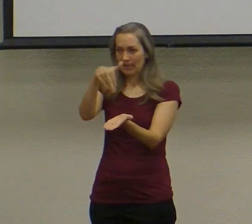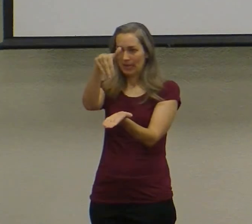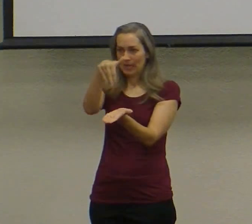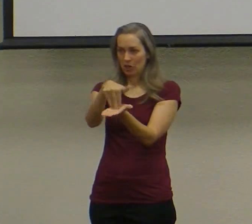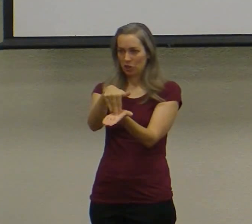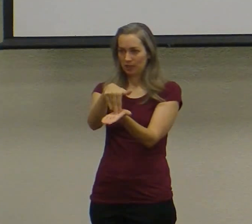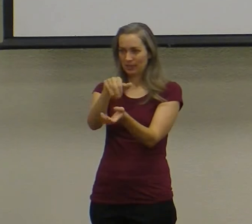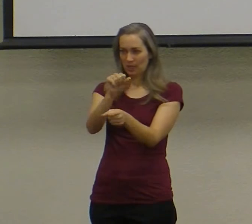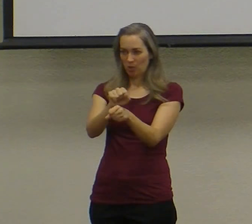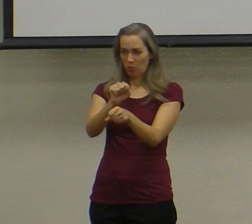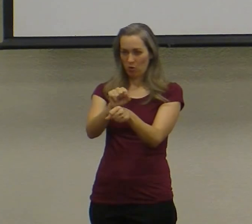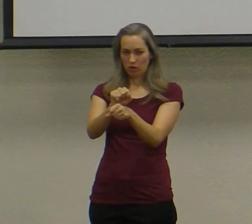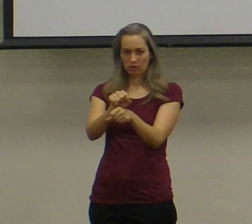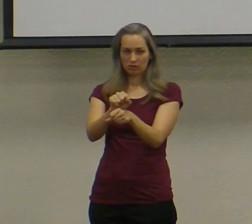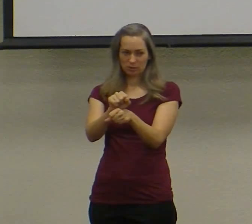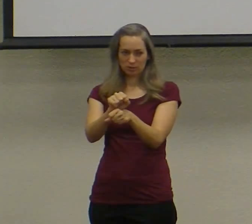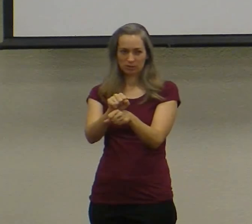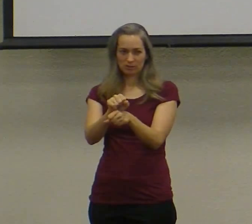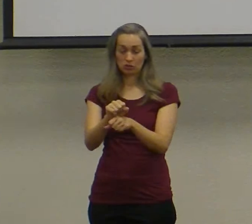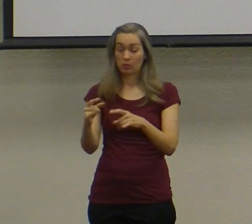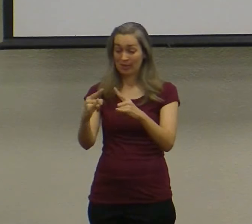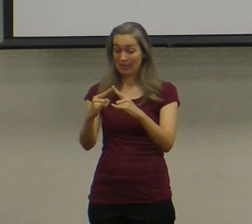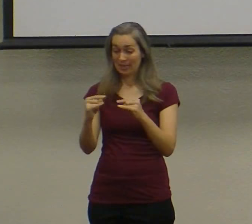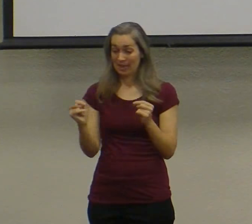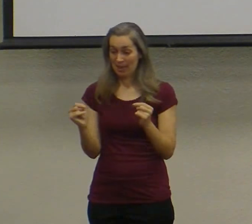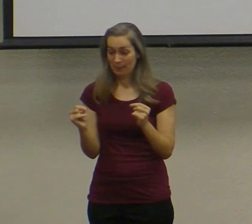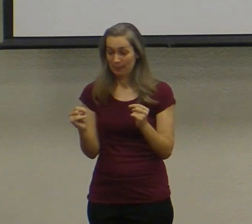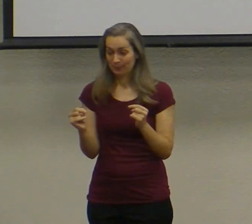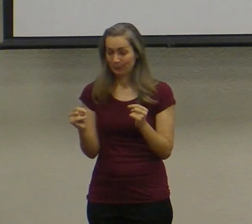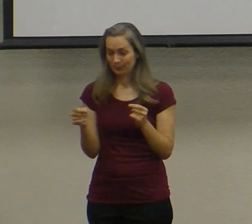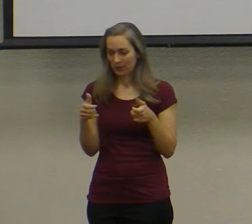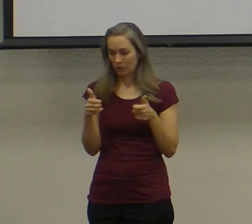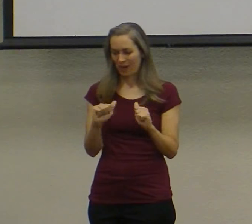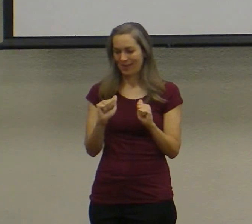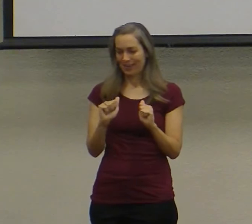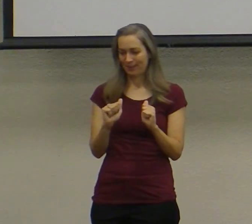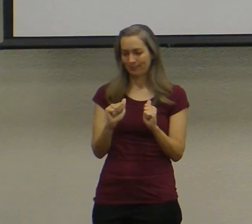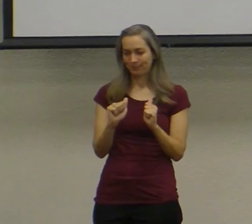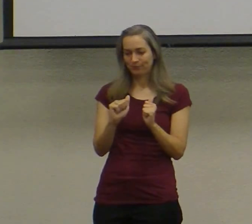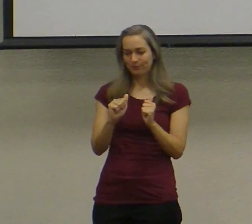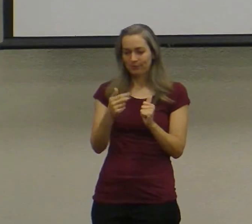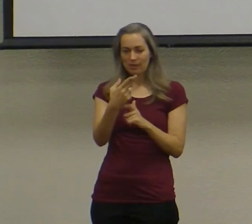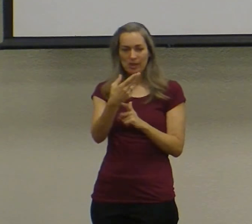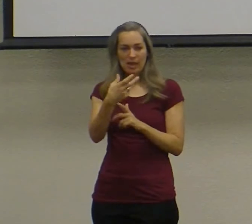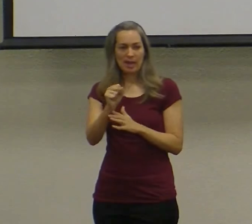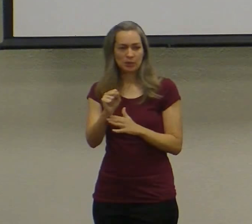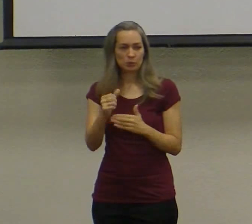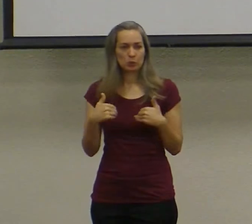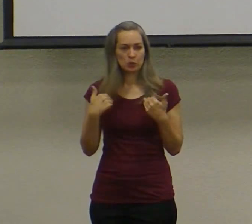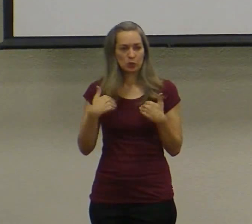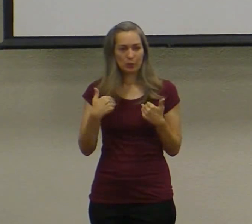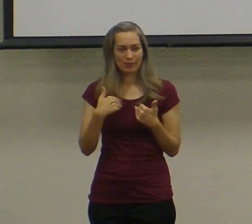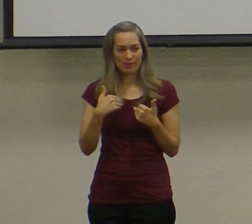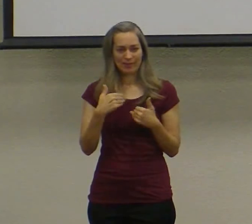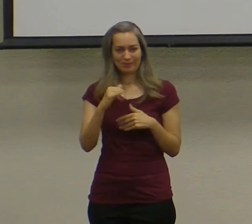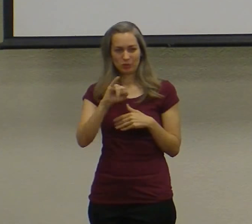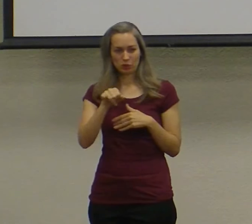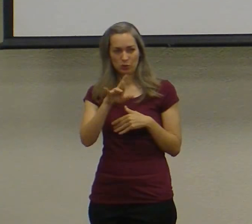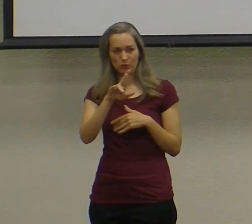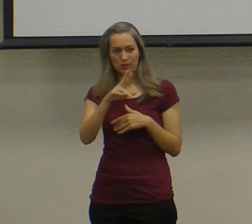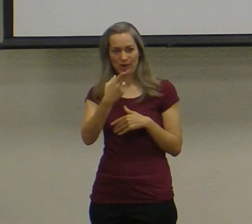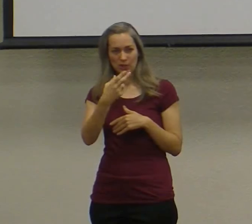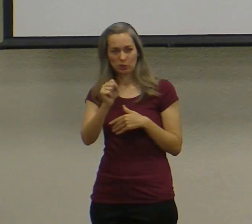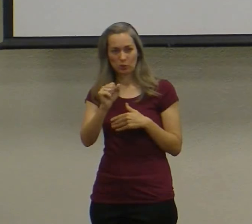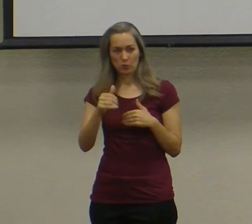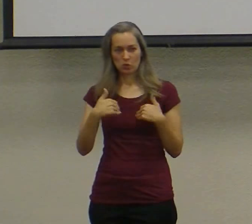And so the dynamics of the camp is to take youth, middle school and high school, and put them in uncomfortable